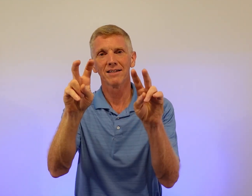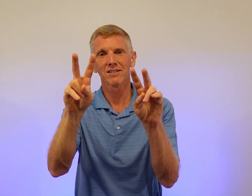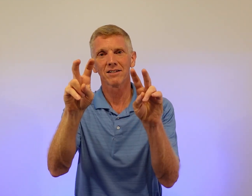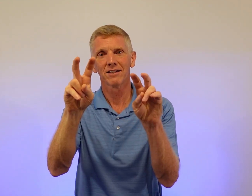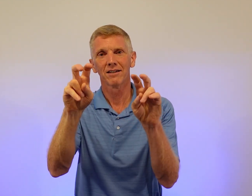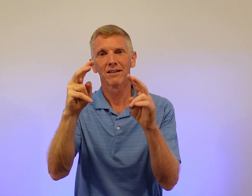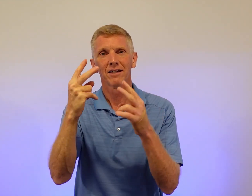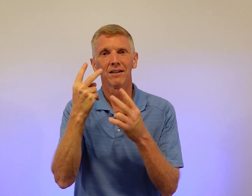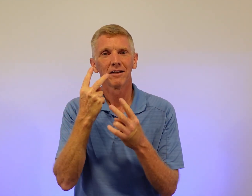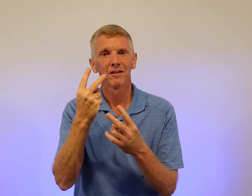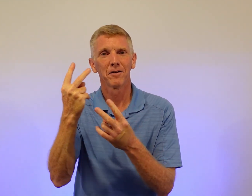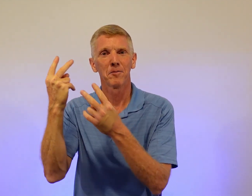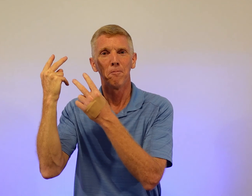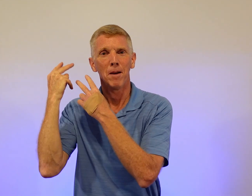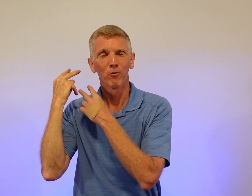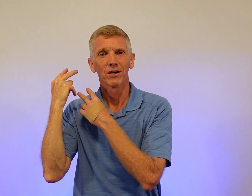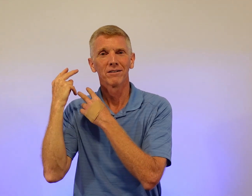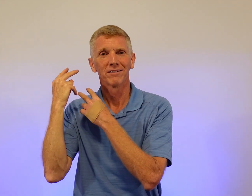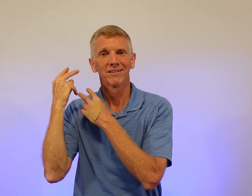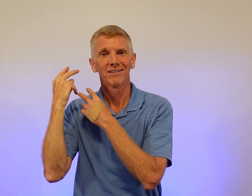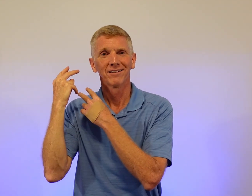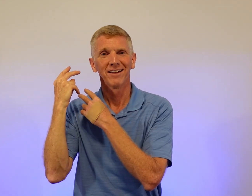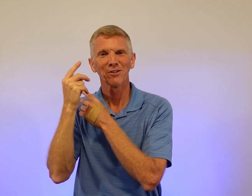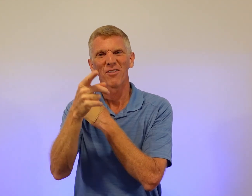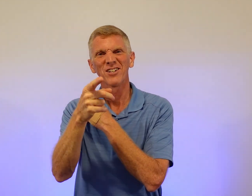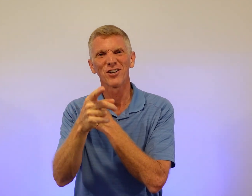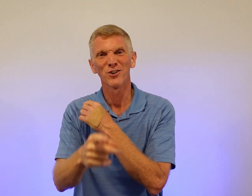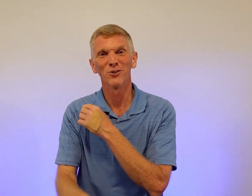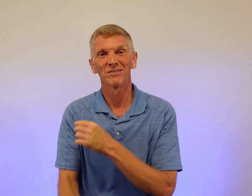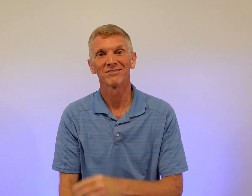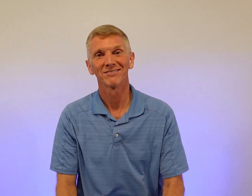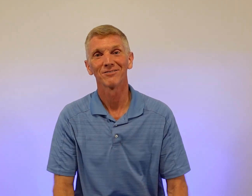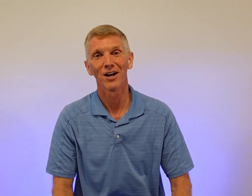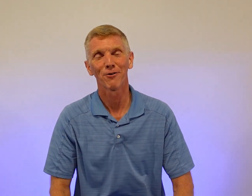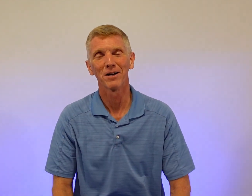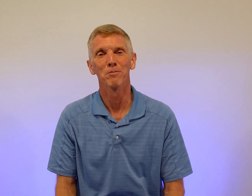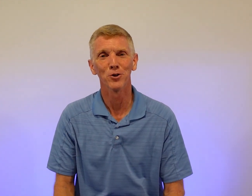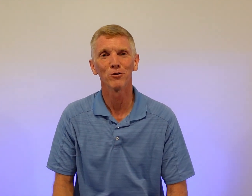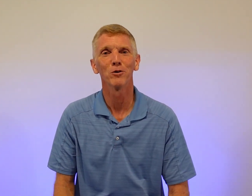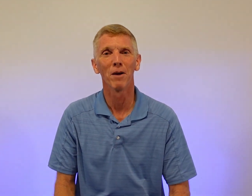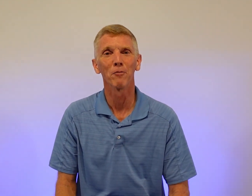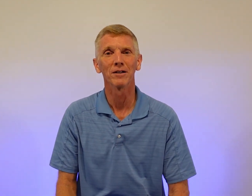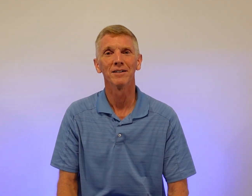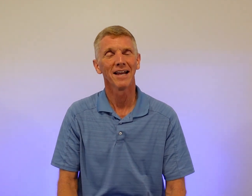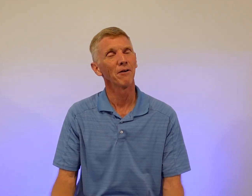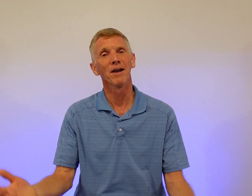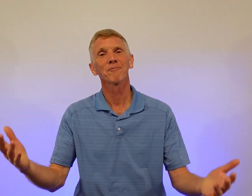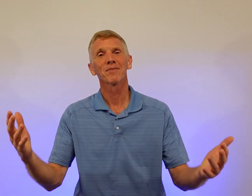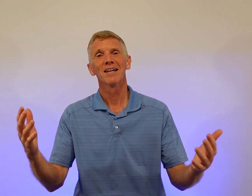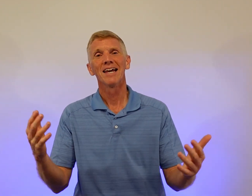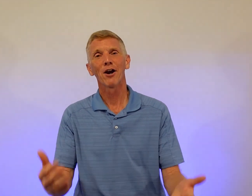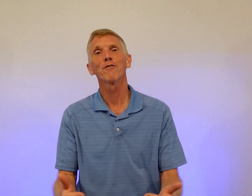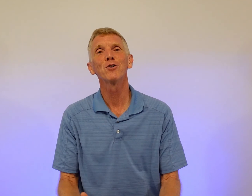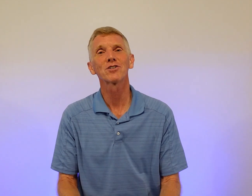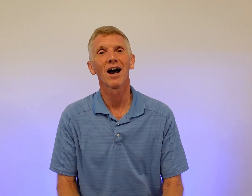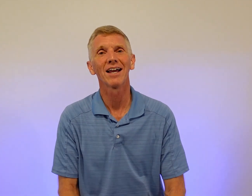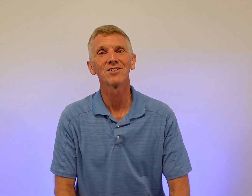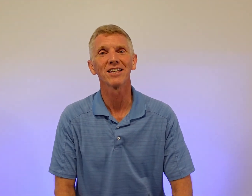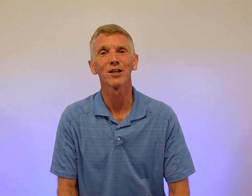this, memory. That's one of the things you're doing, right? You're creating a beautiful memory. Anyway, here are a few signs if